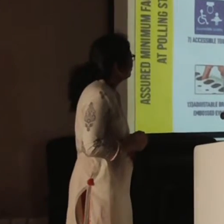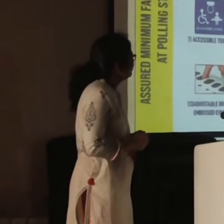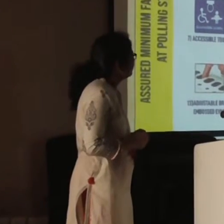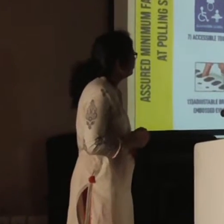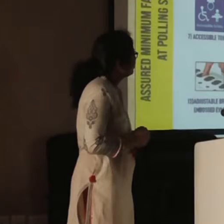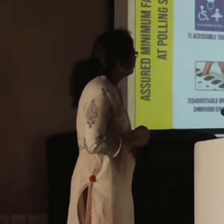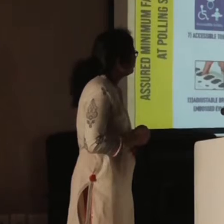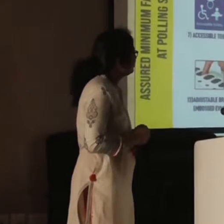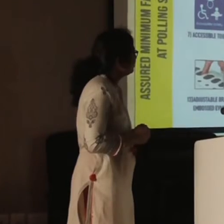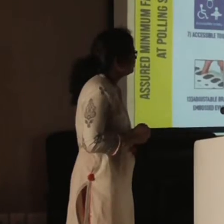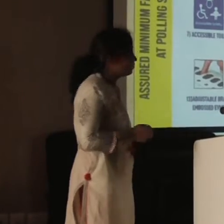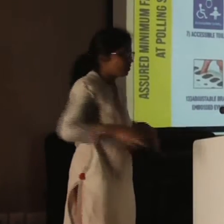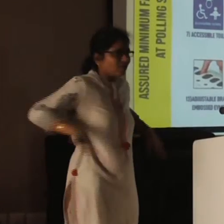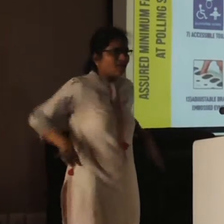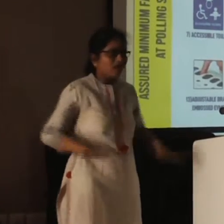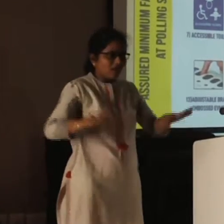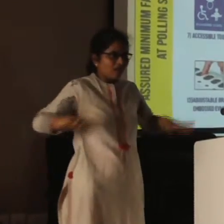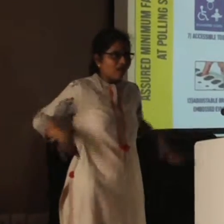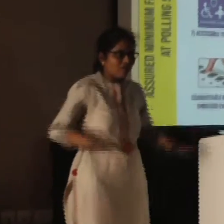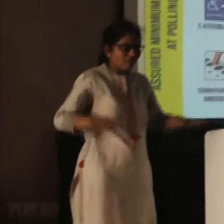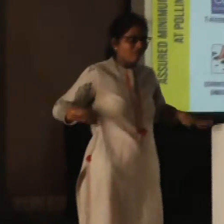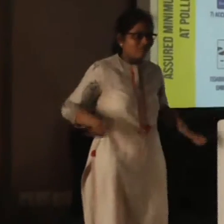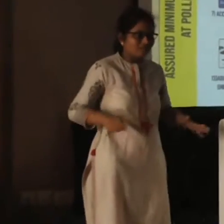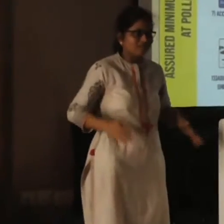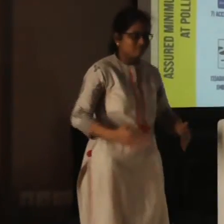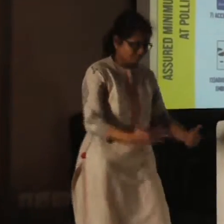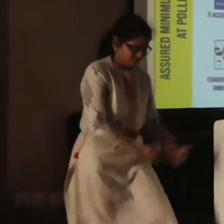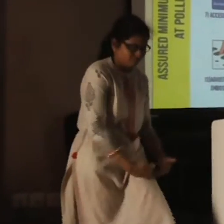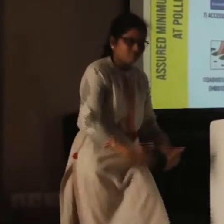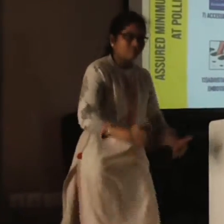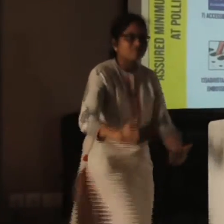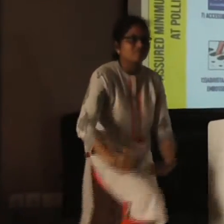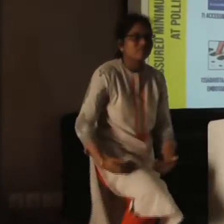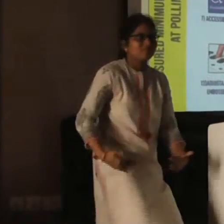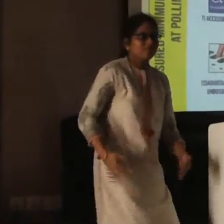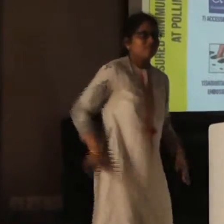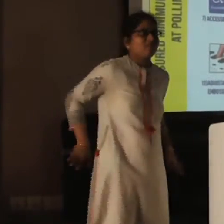RAM as per the Government of India standards,